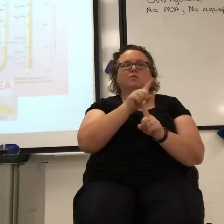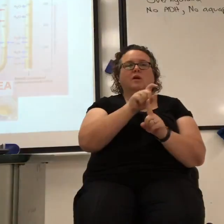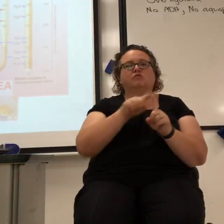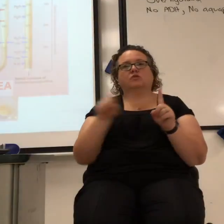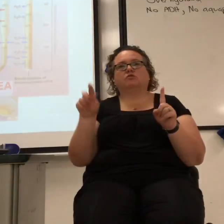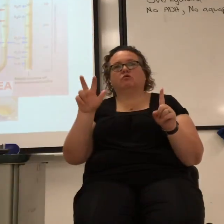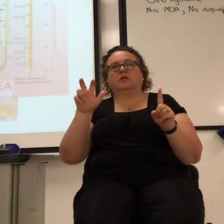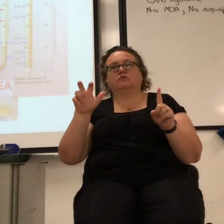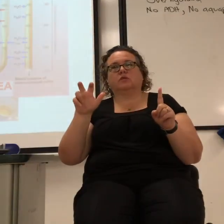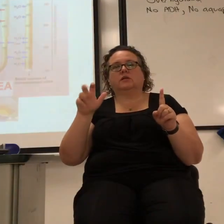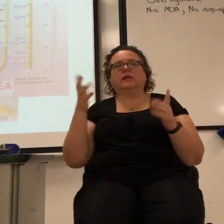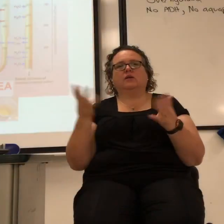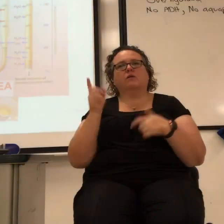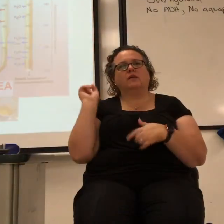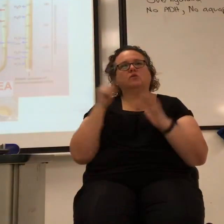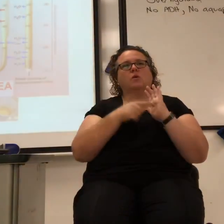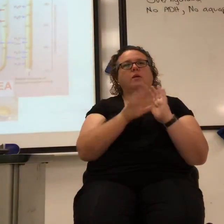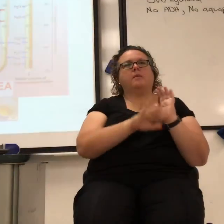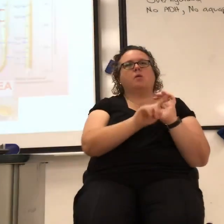Here they show it to be at about 100.